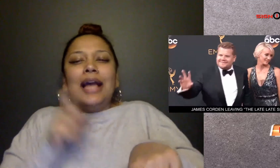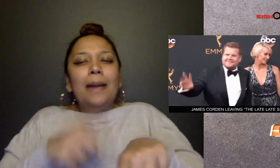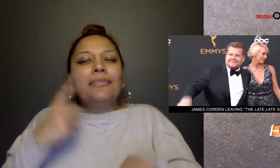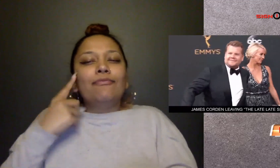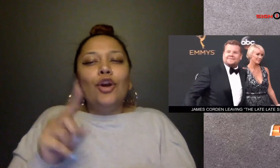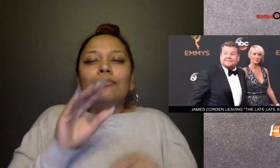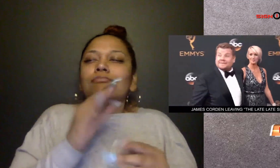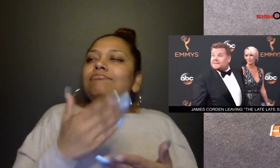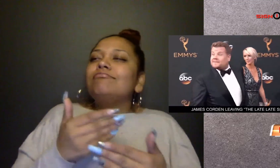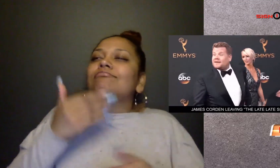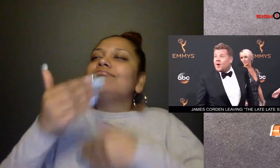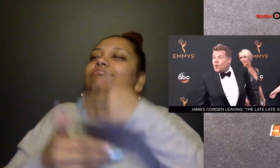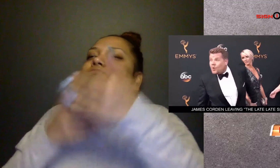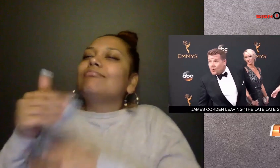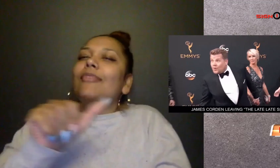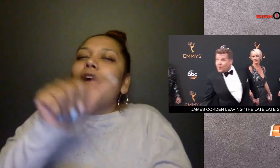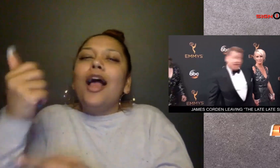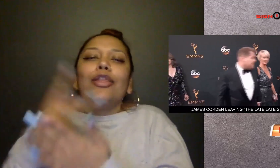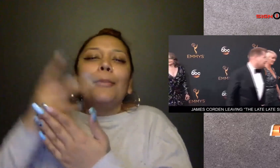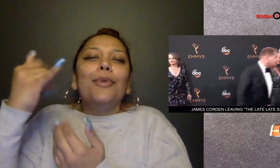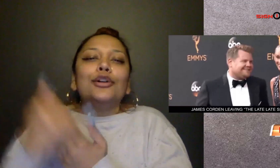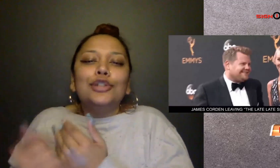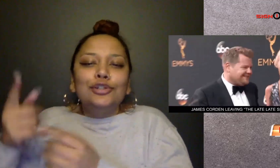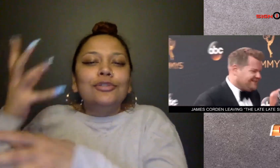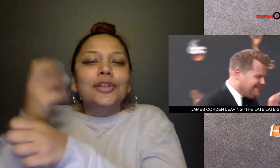time to move on to other projects